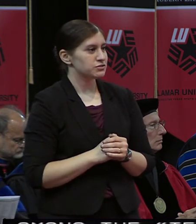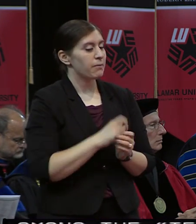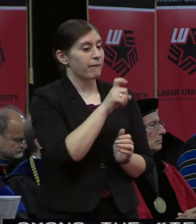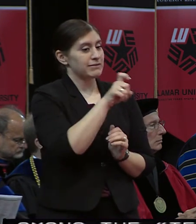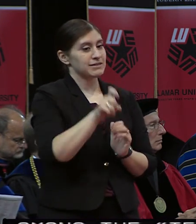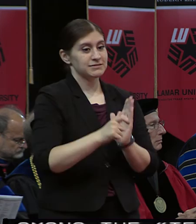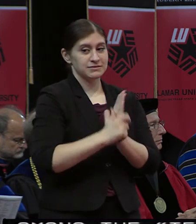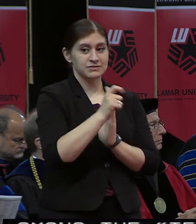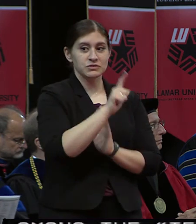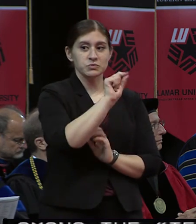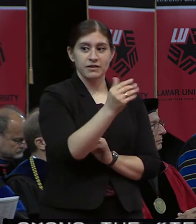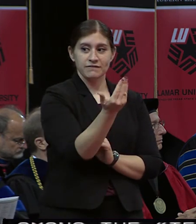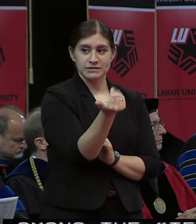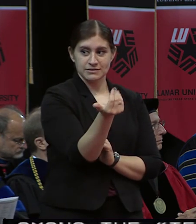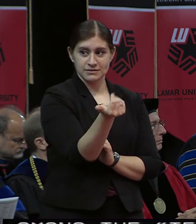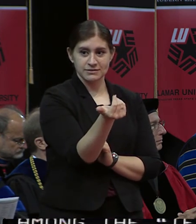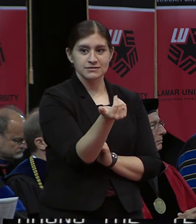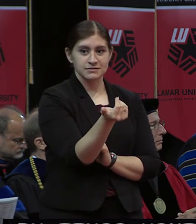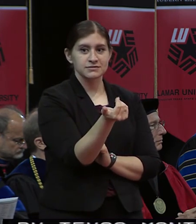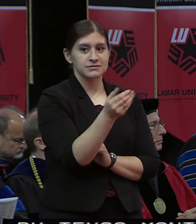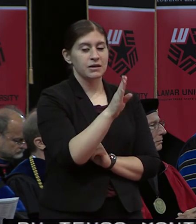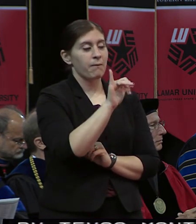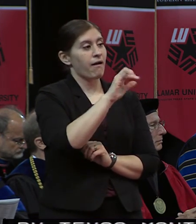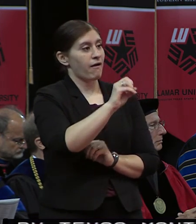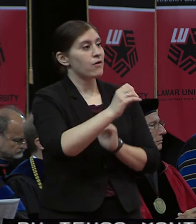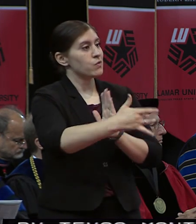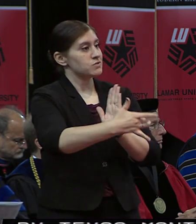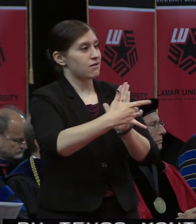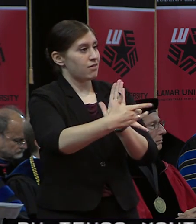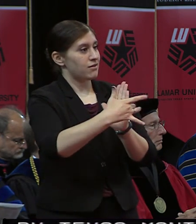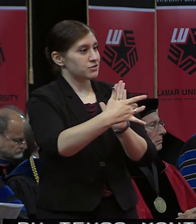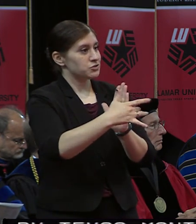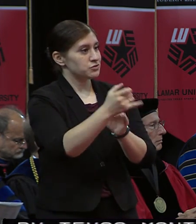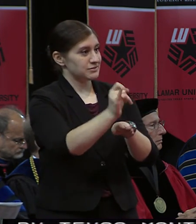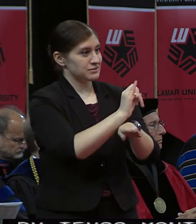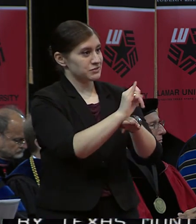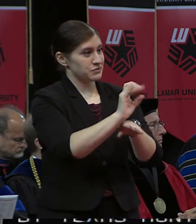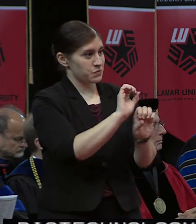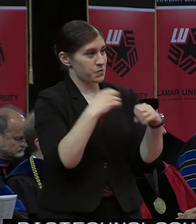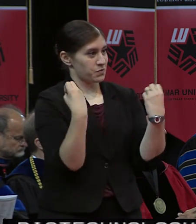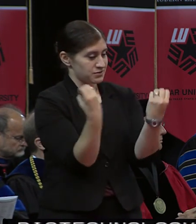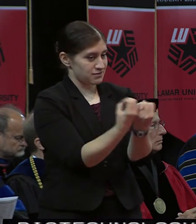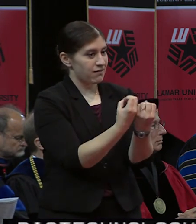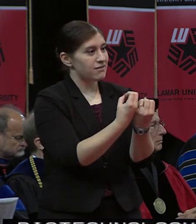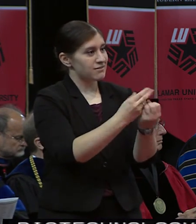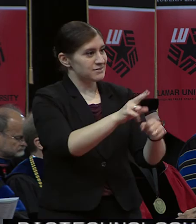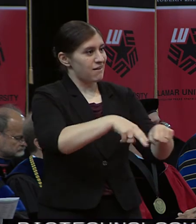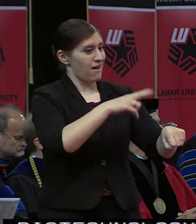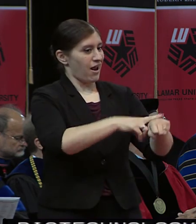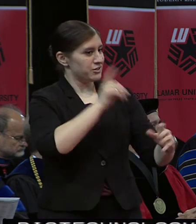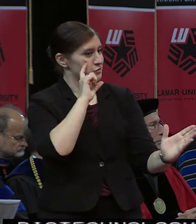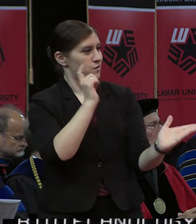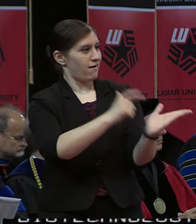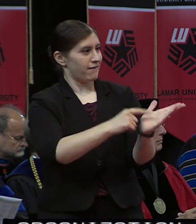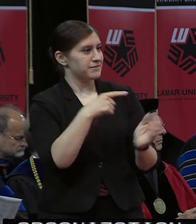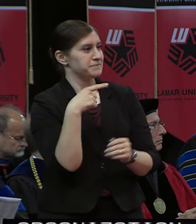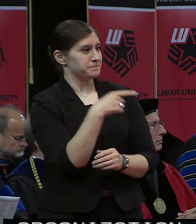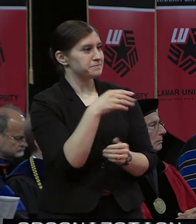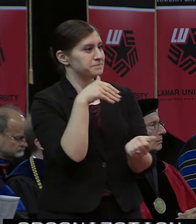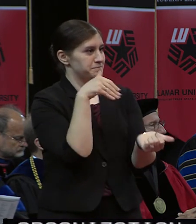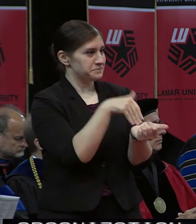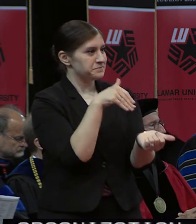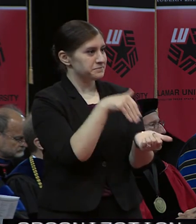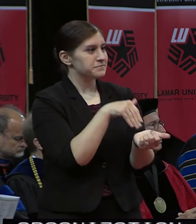In 2015, the biotechnology industry organization nationally recognized Dr.